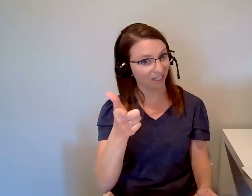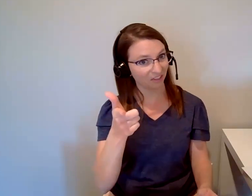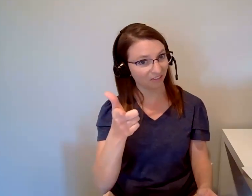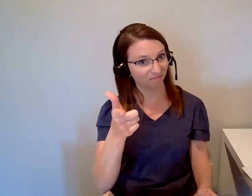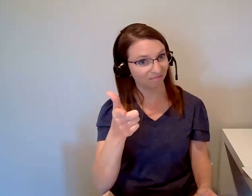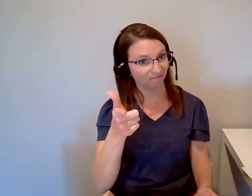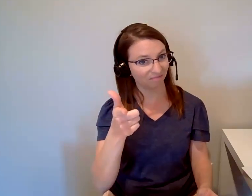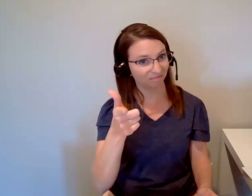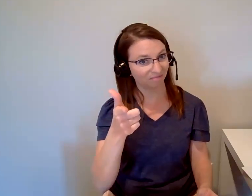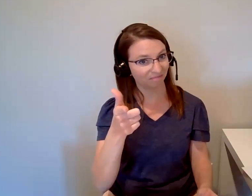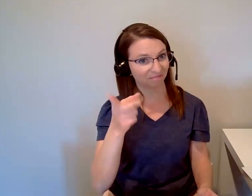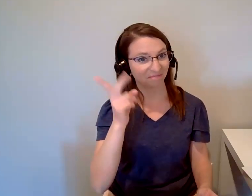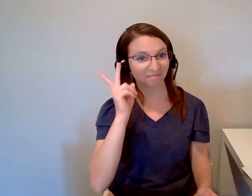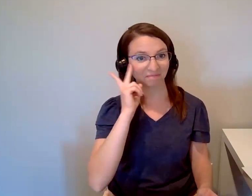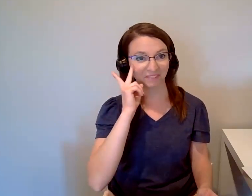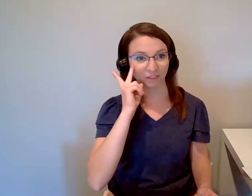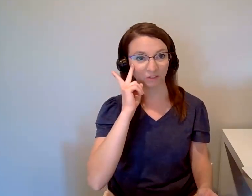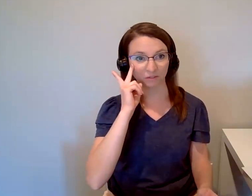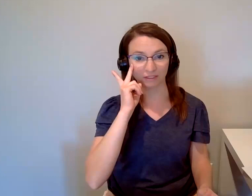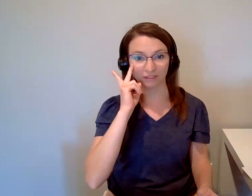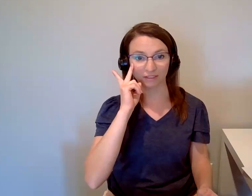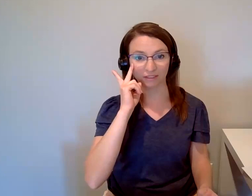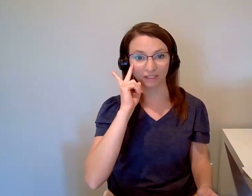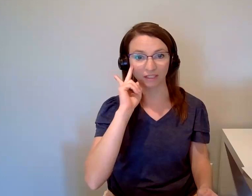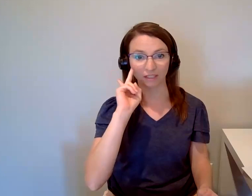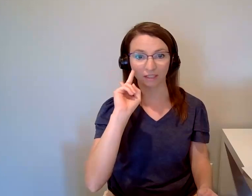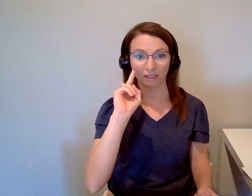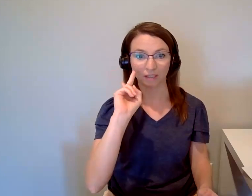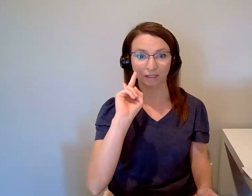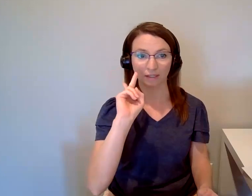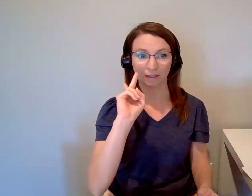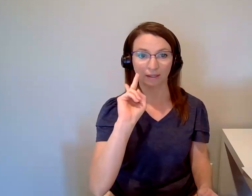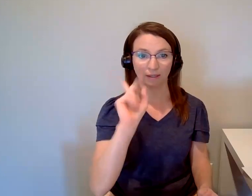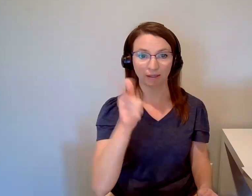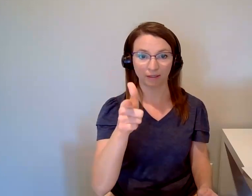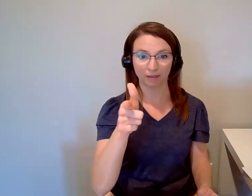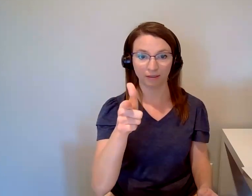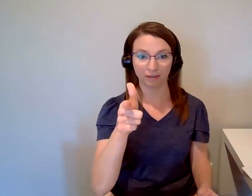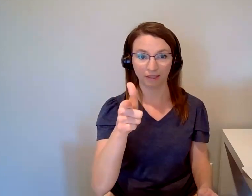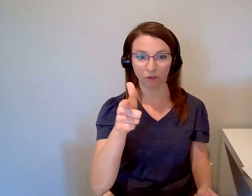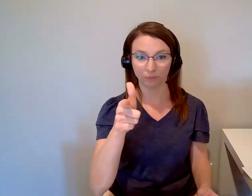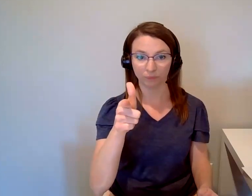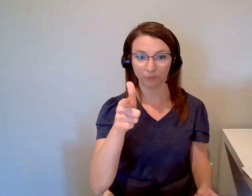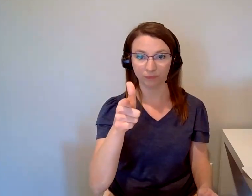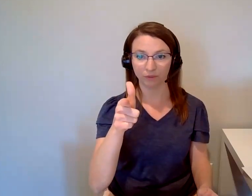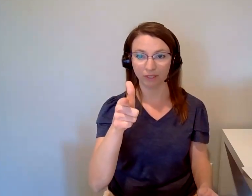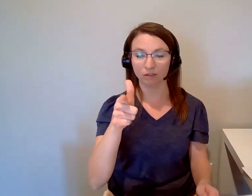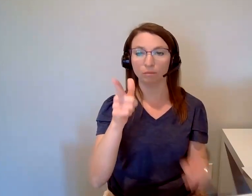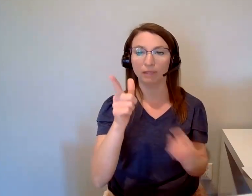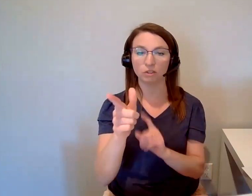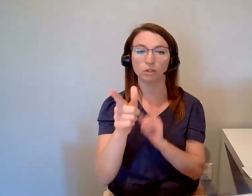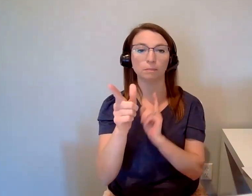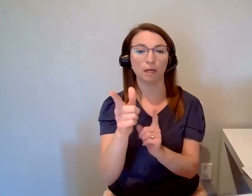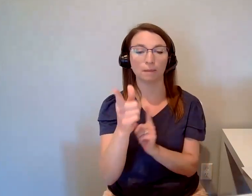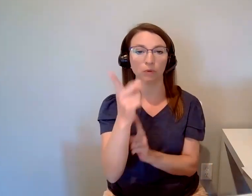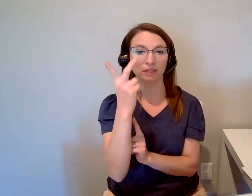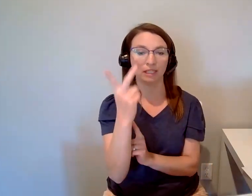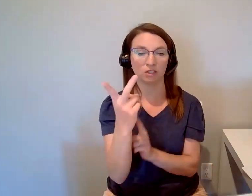later. So see later. Okay, so make sure your palm orientation